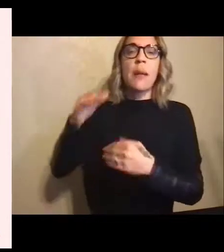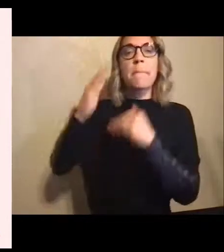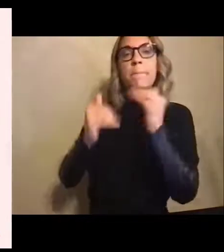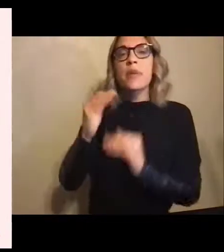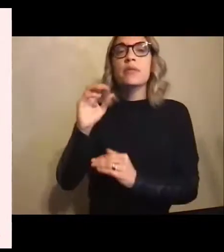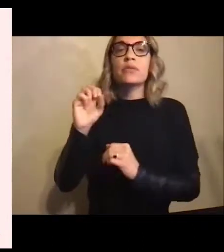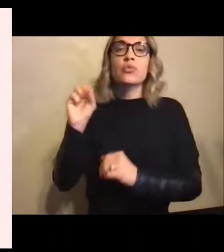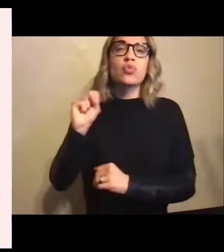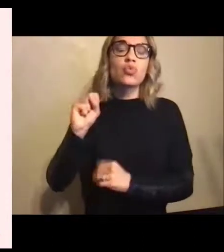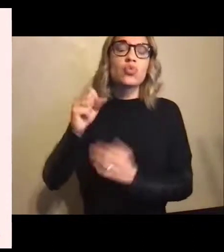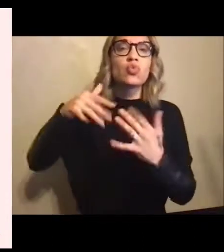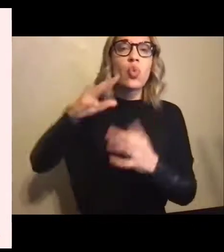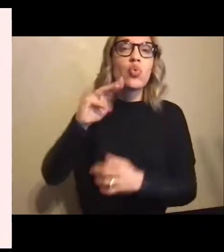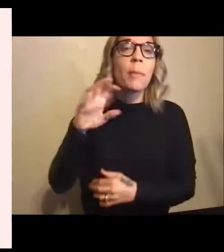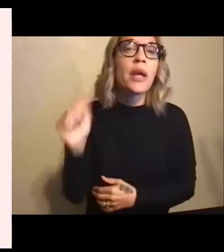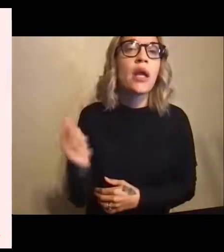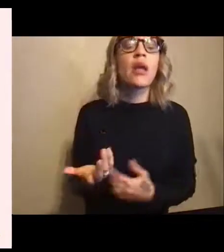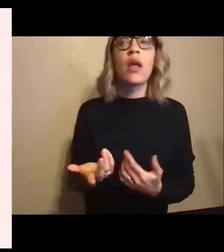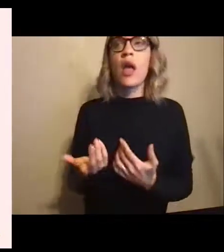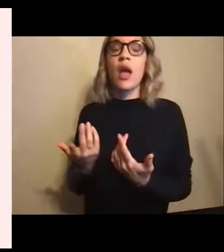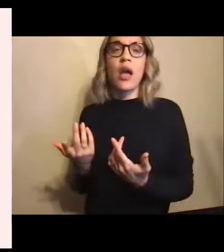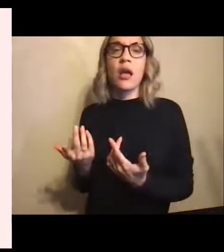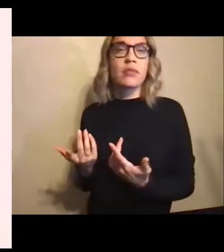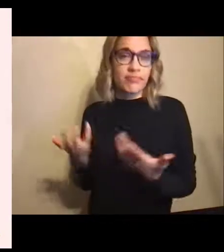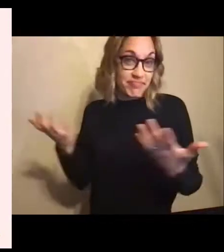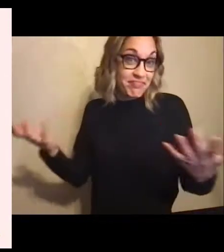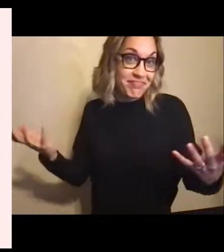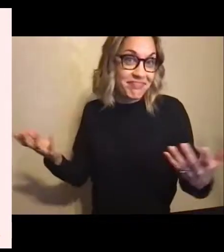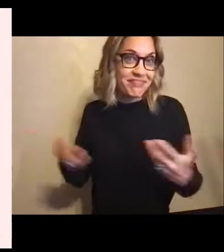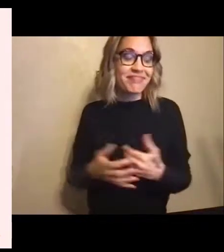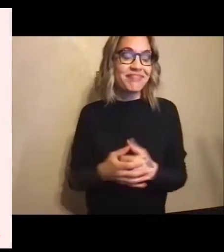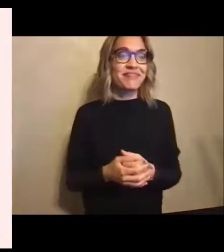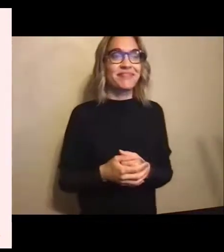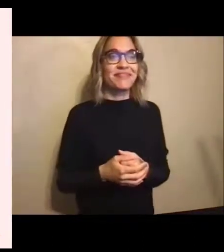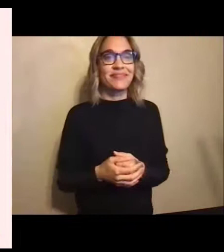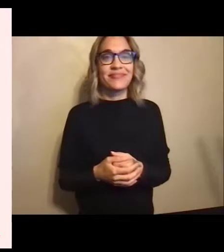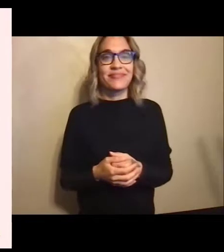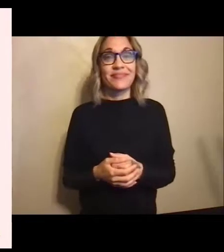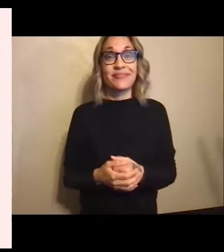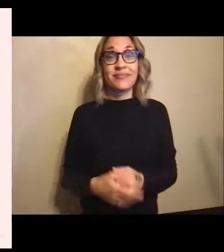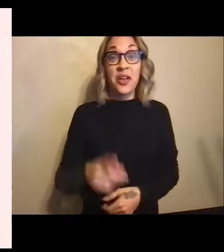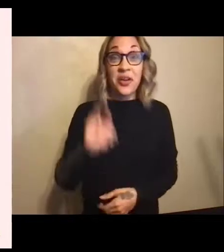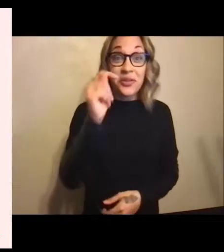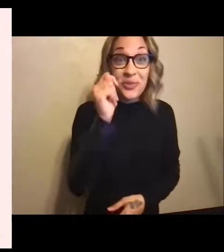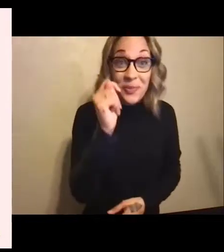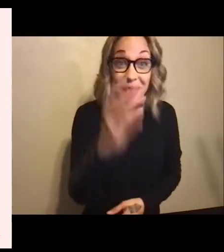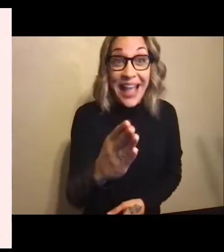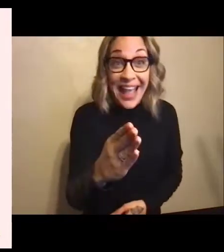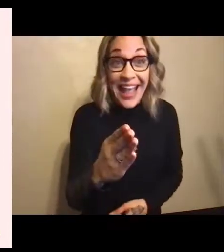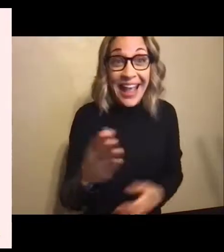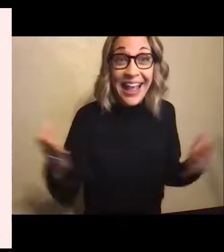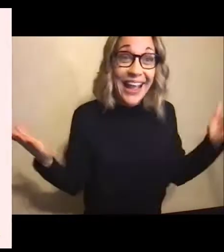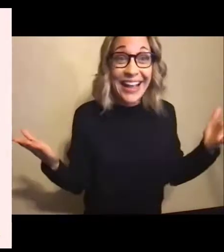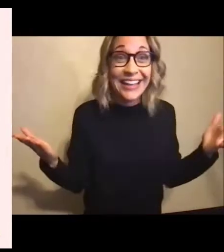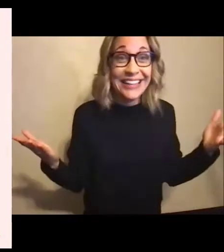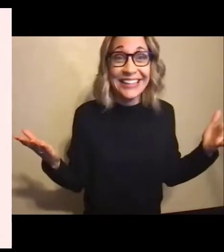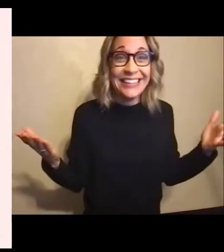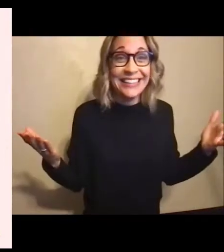You love doing the behind the scenes work, like managing the social media pages.